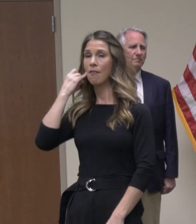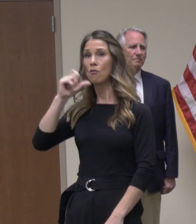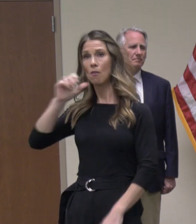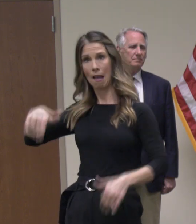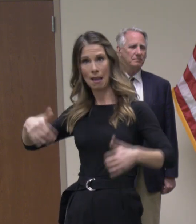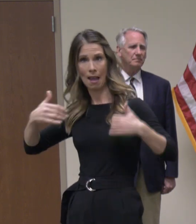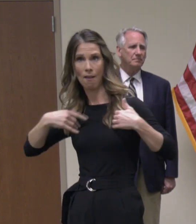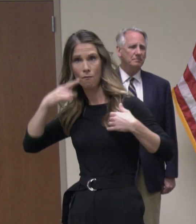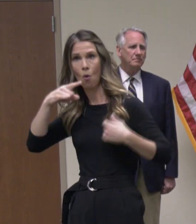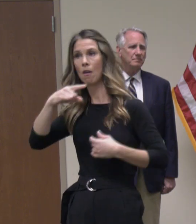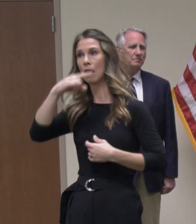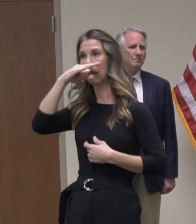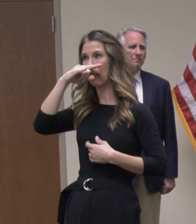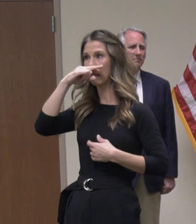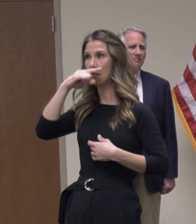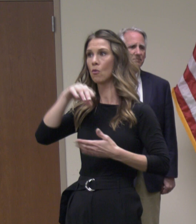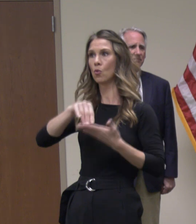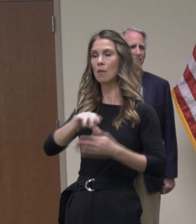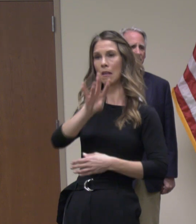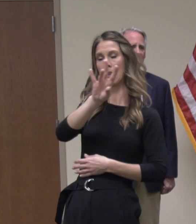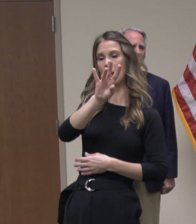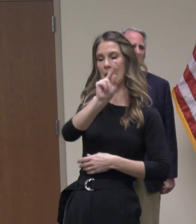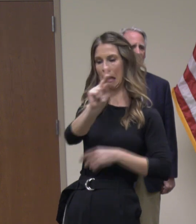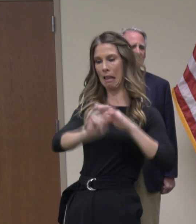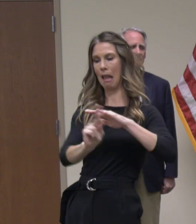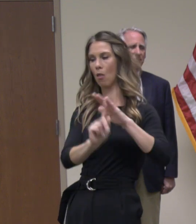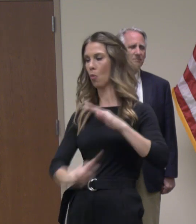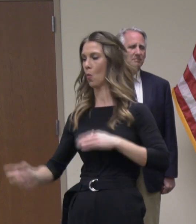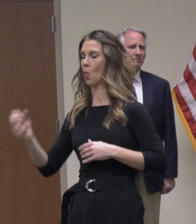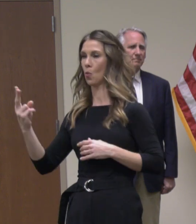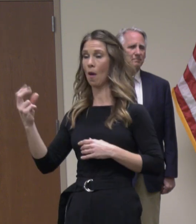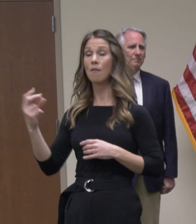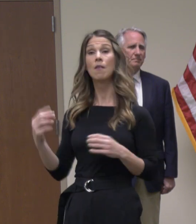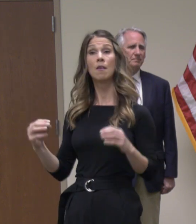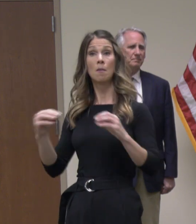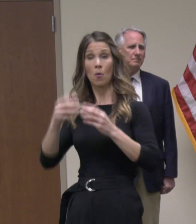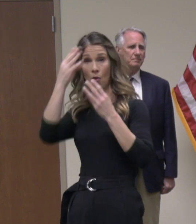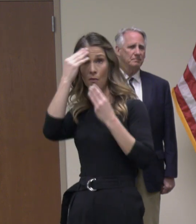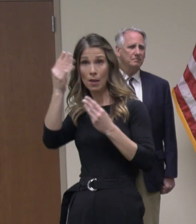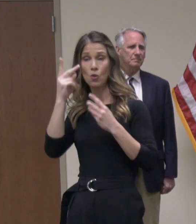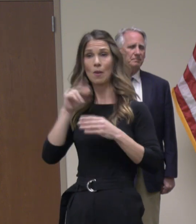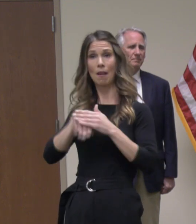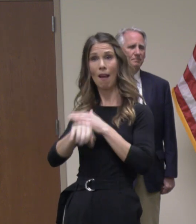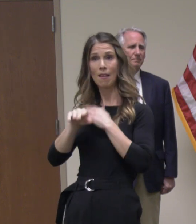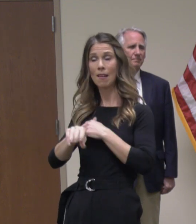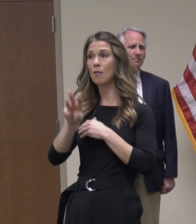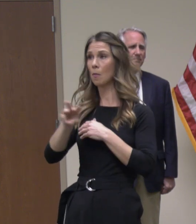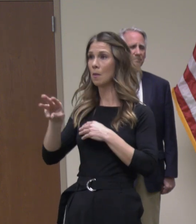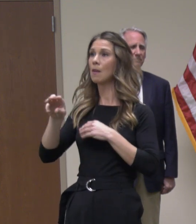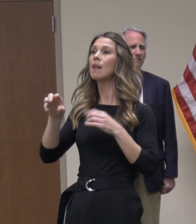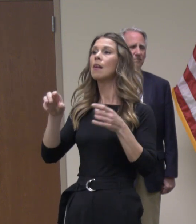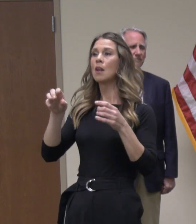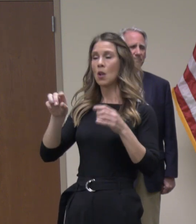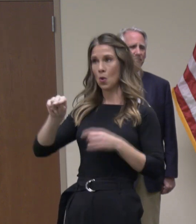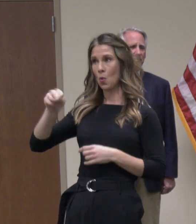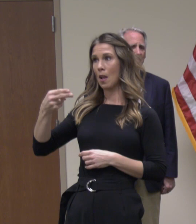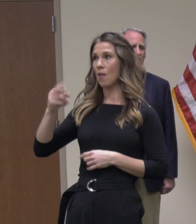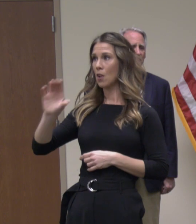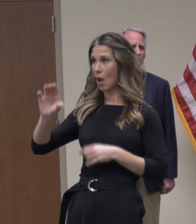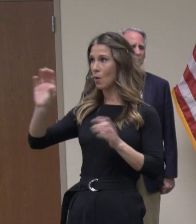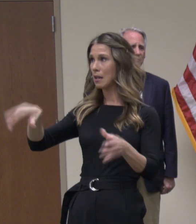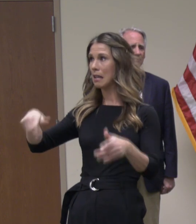You can find this information and other community resources through our New Hanover County Disaster Coalition partners at